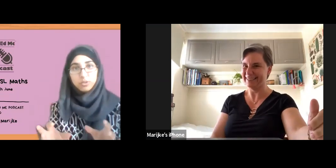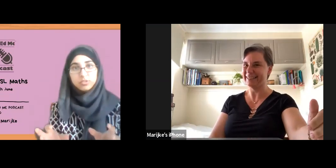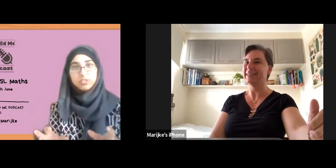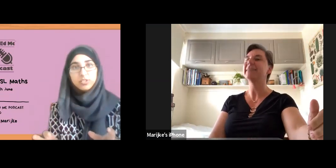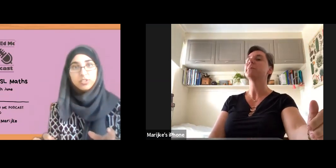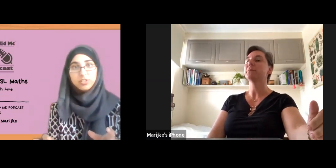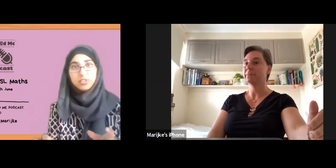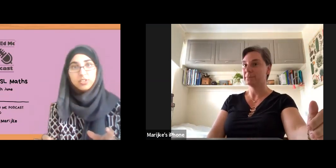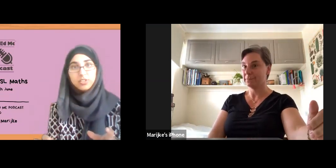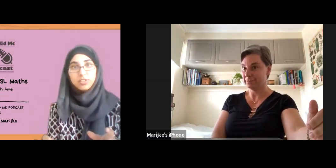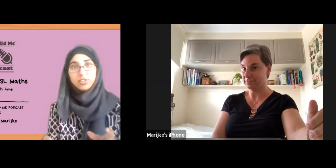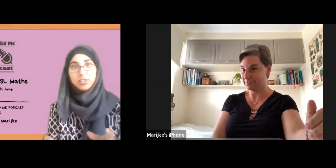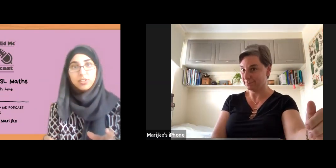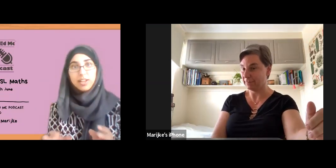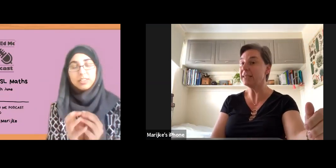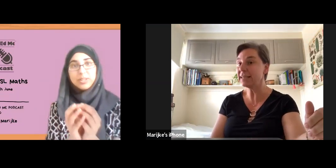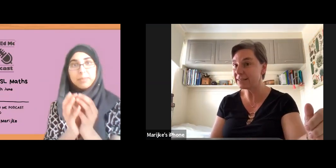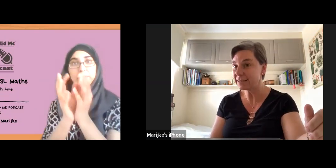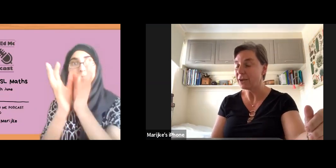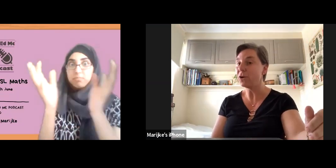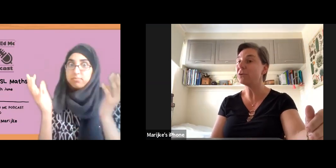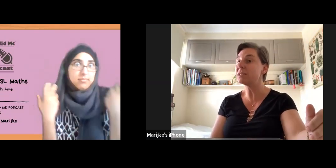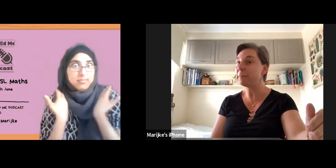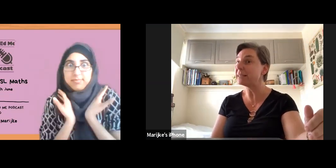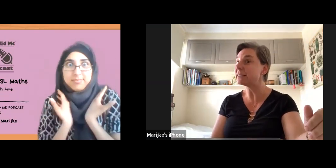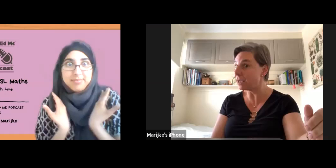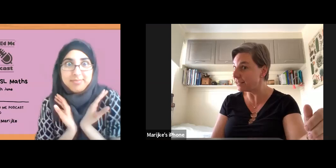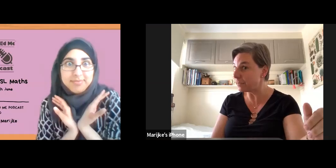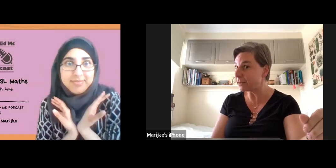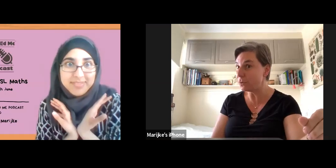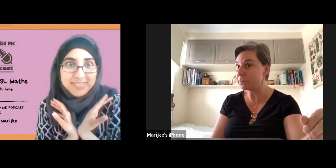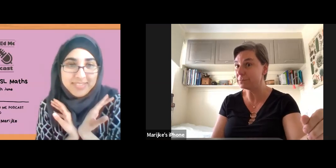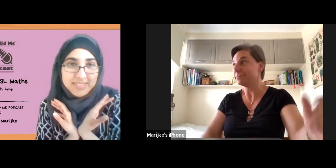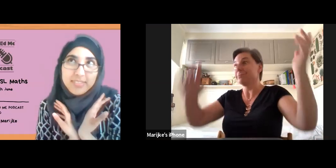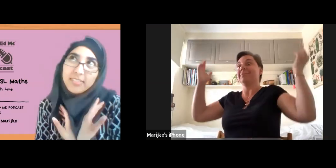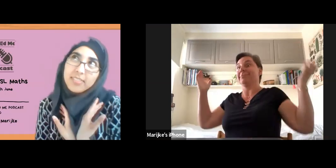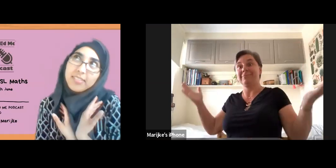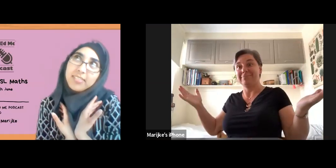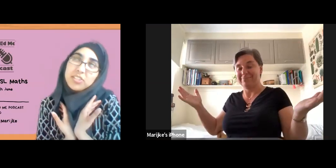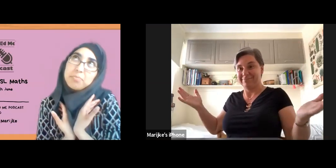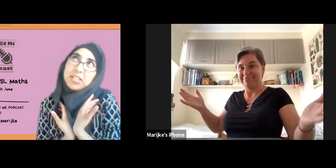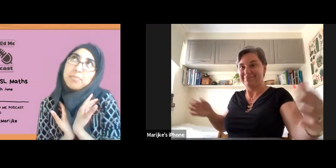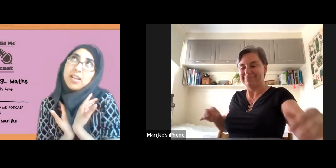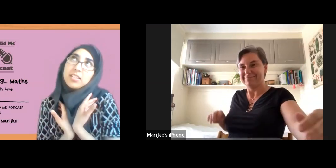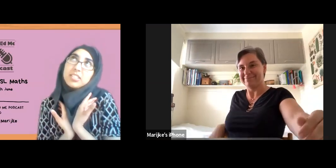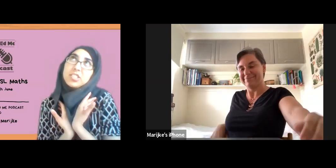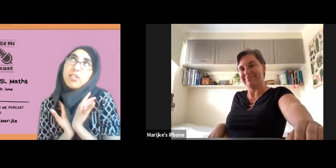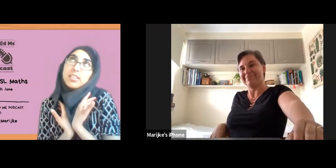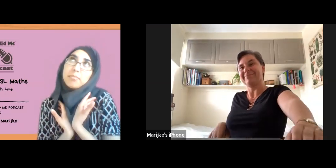hole. And is it? Or does the Big Bang start in the black hole? Does the Big Bang start in the black